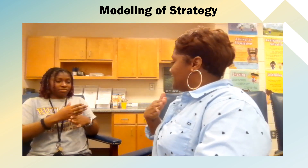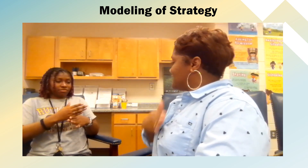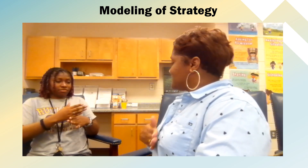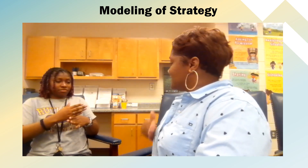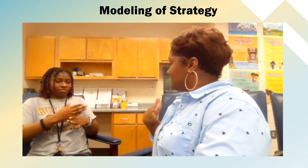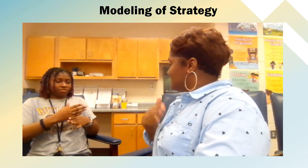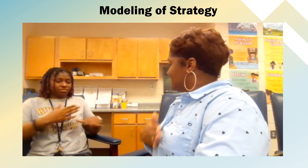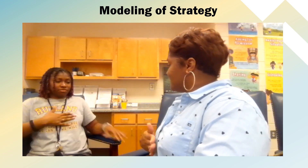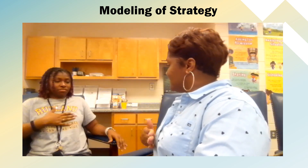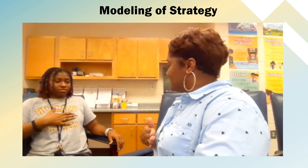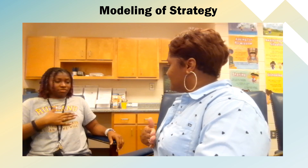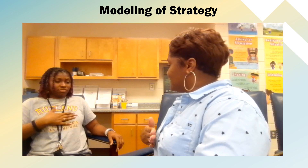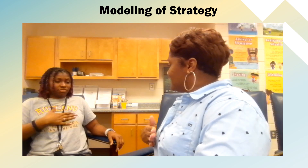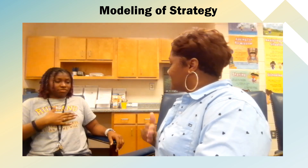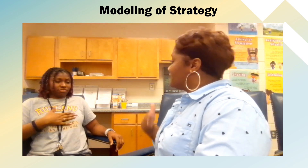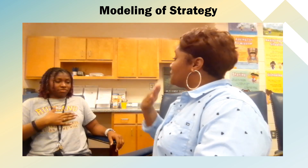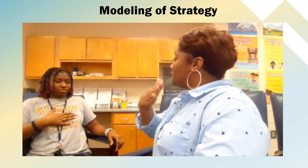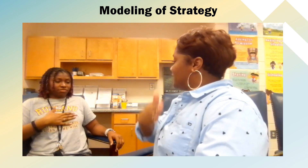please,